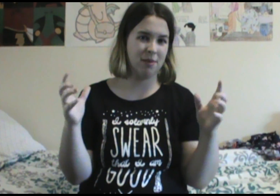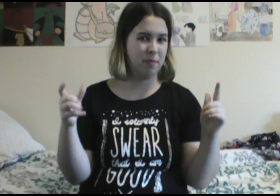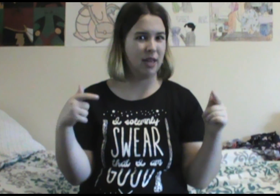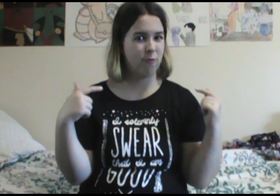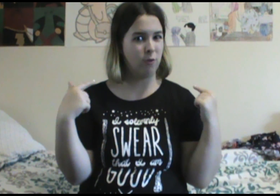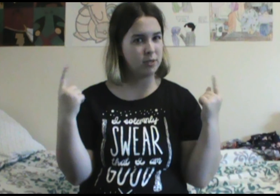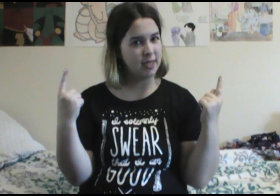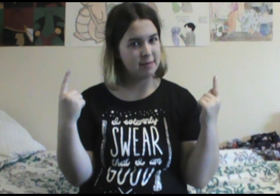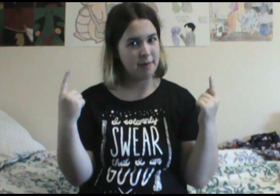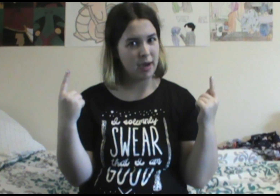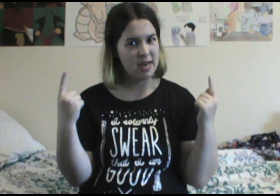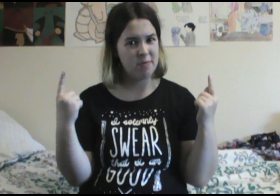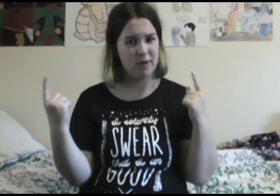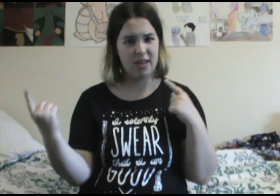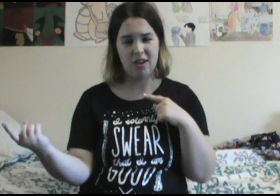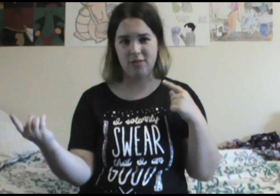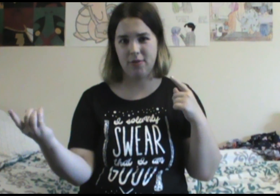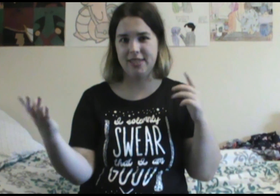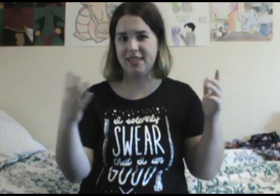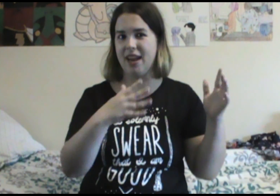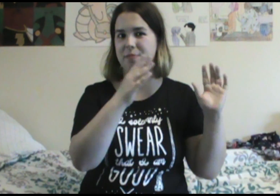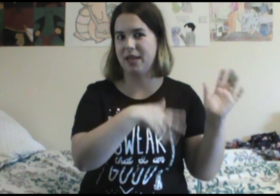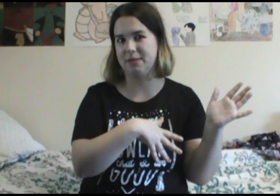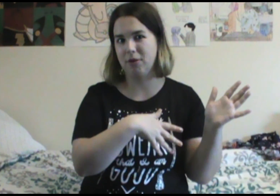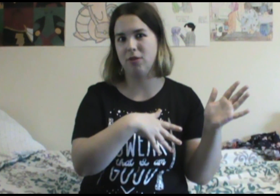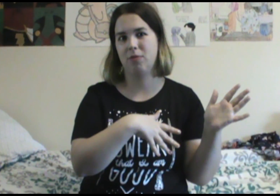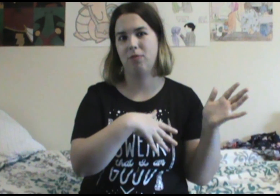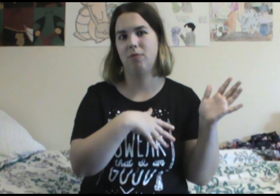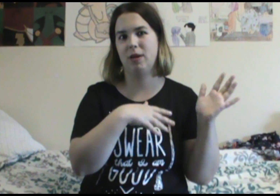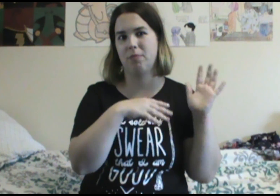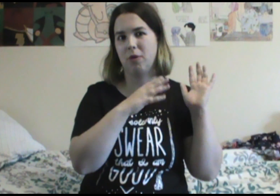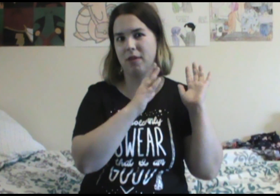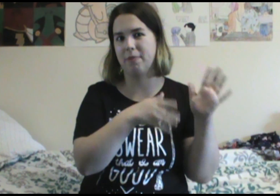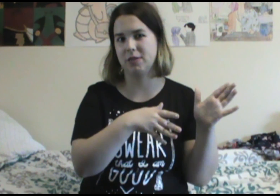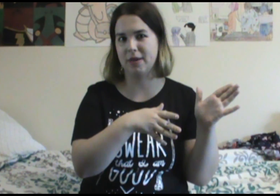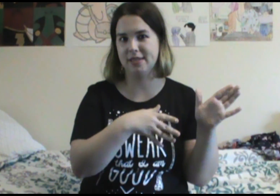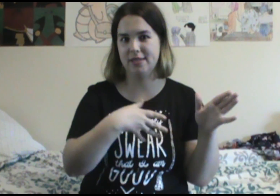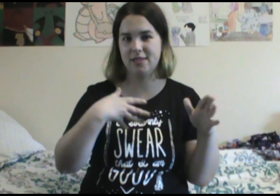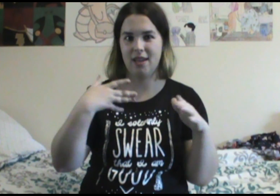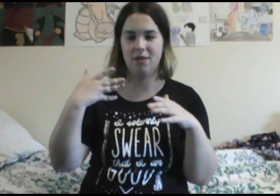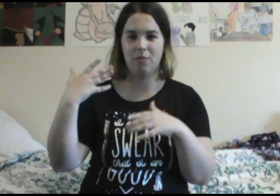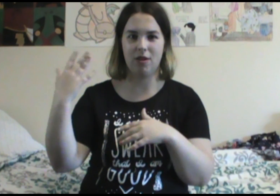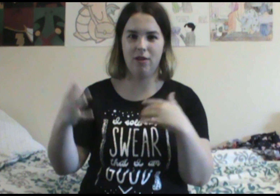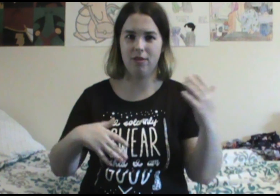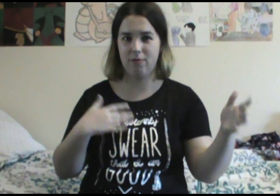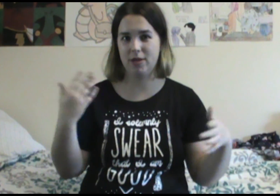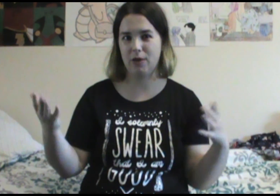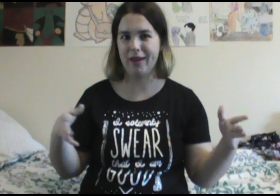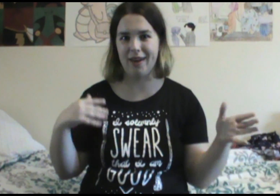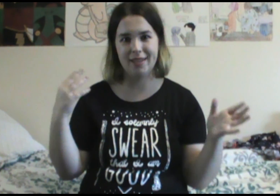make full sense in my mind, but it also is kind of plausible with both Emma's reasons and with all of what's going on in